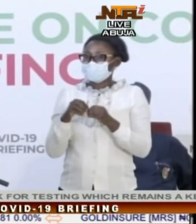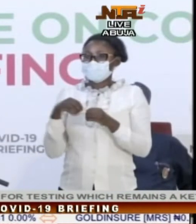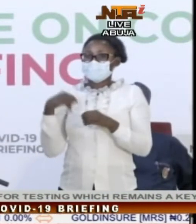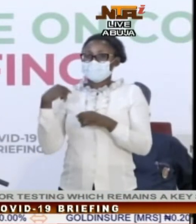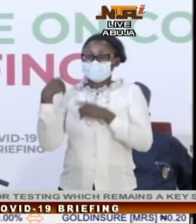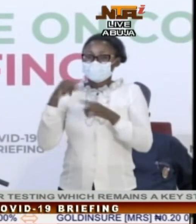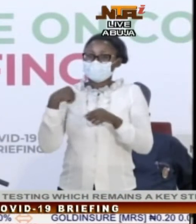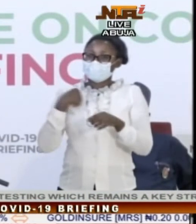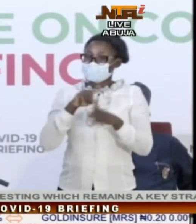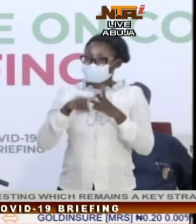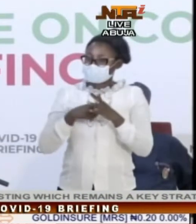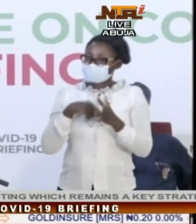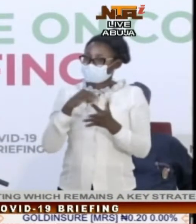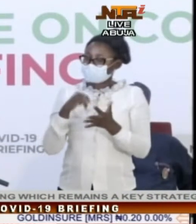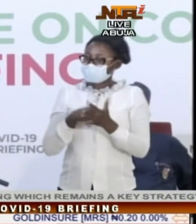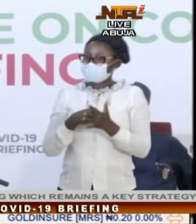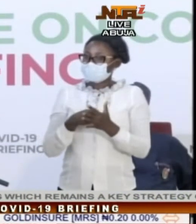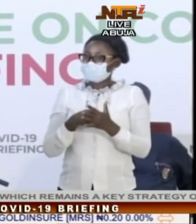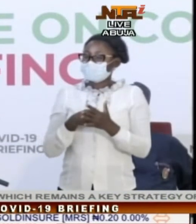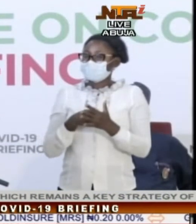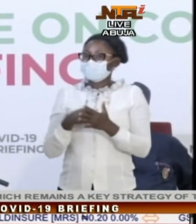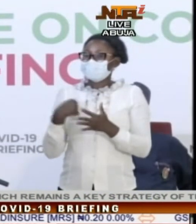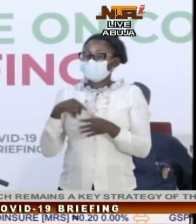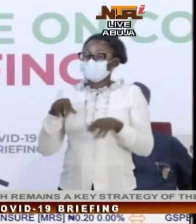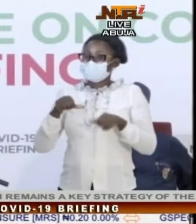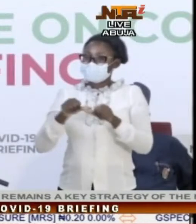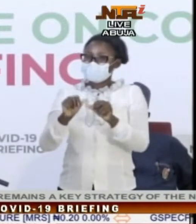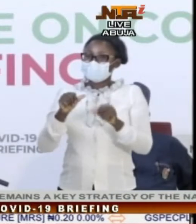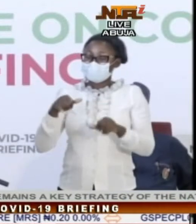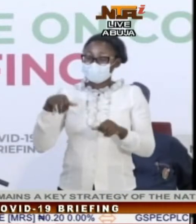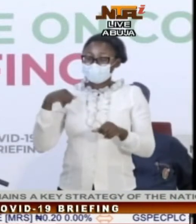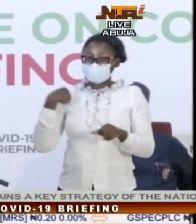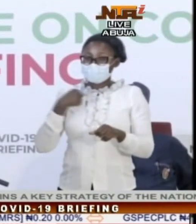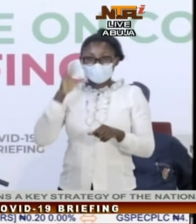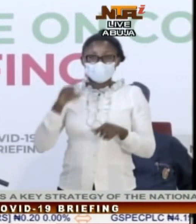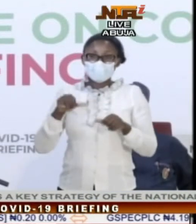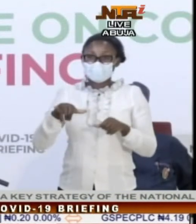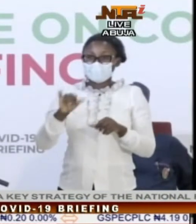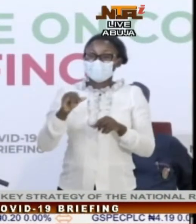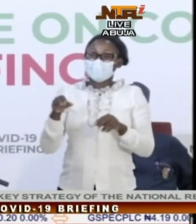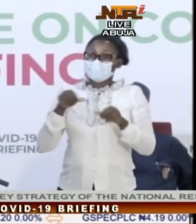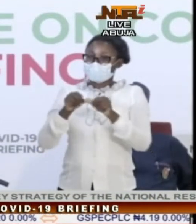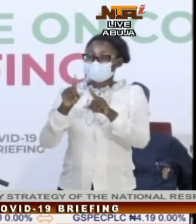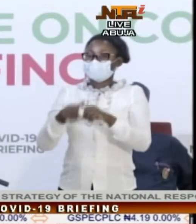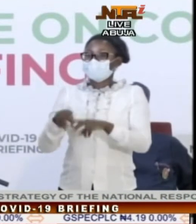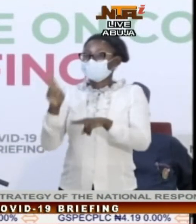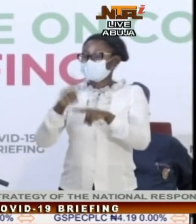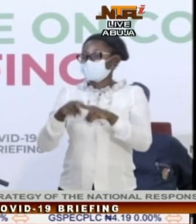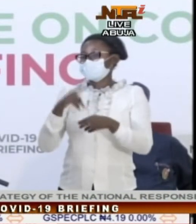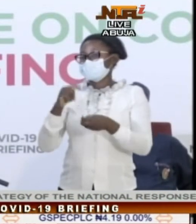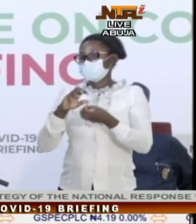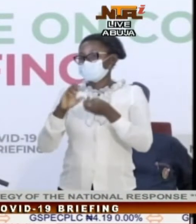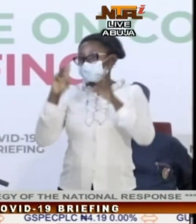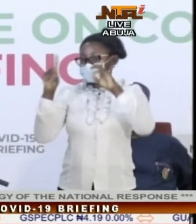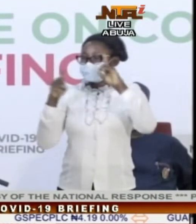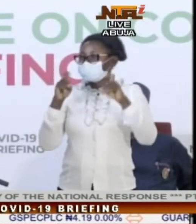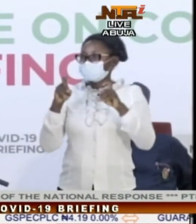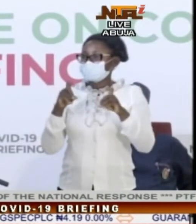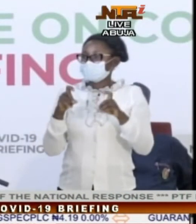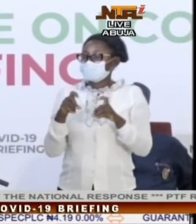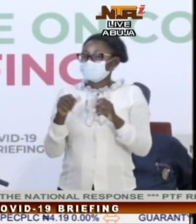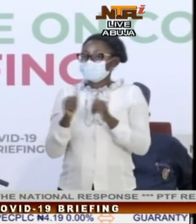epidemic. So we're still grossly under-testing, and this is reflected, of course, in the number of persons we are getting